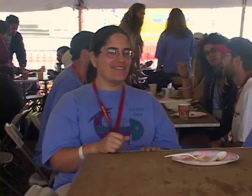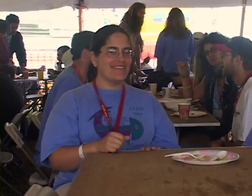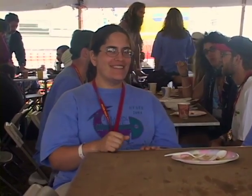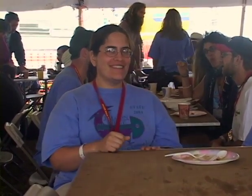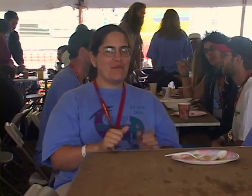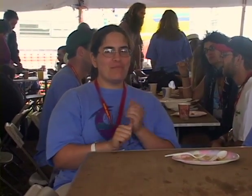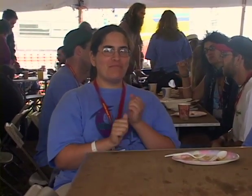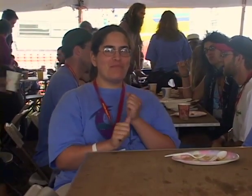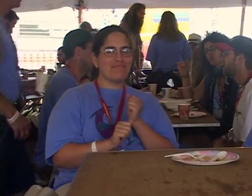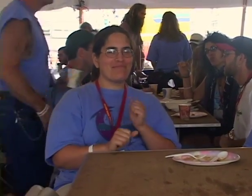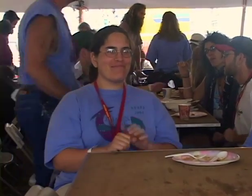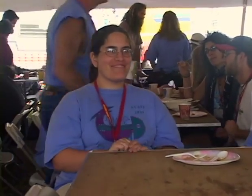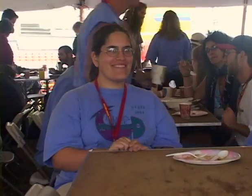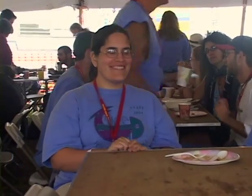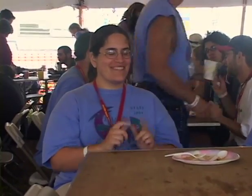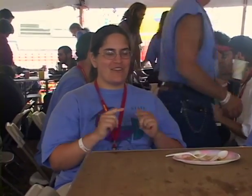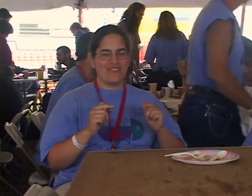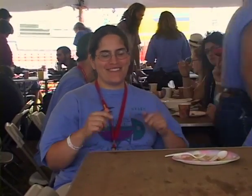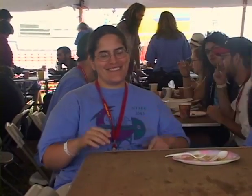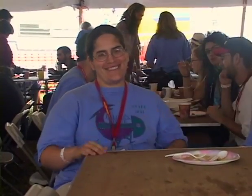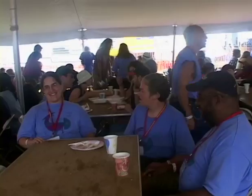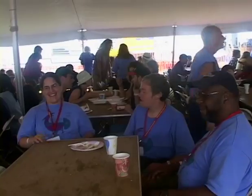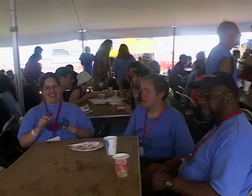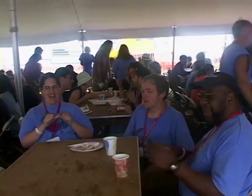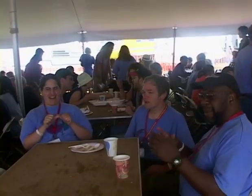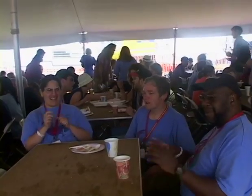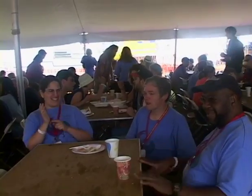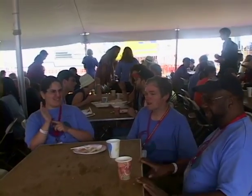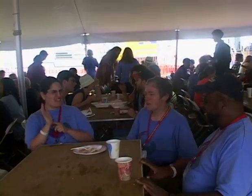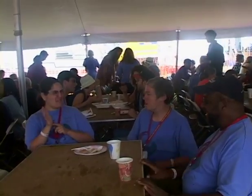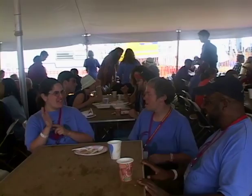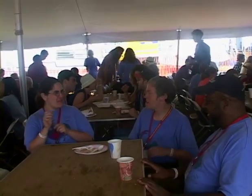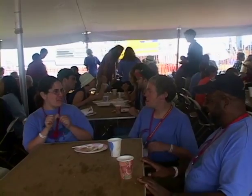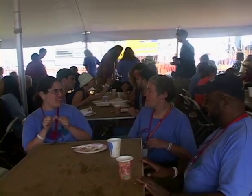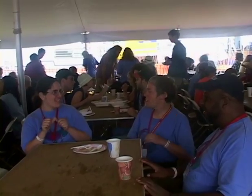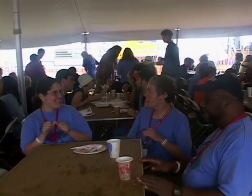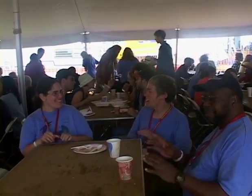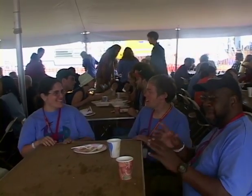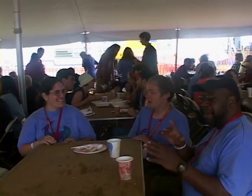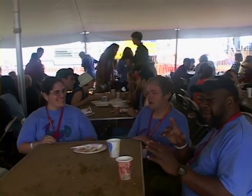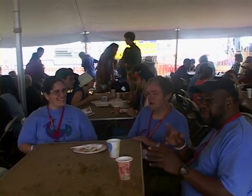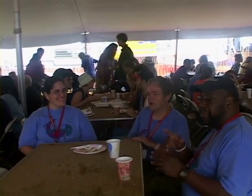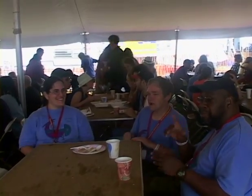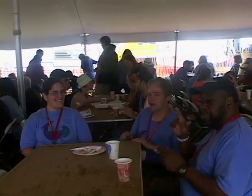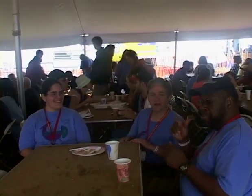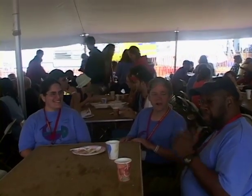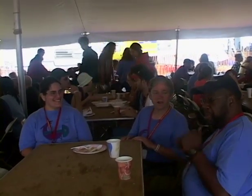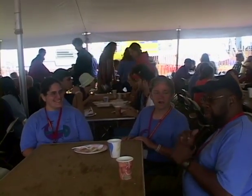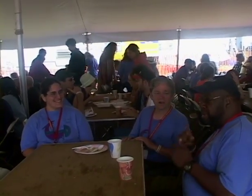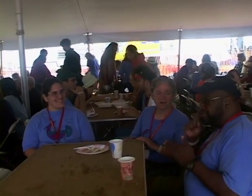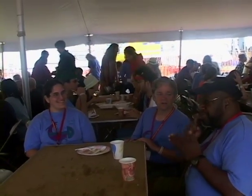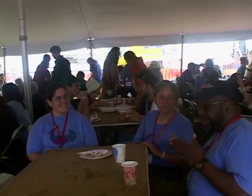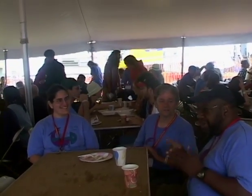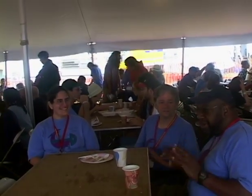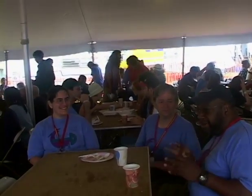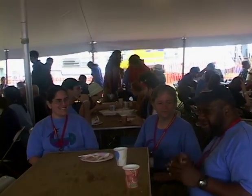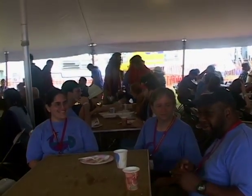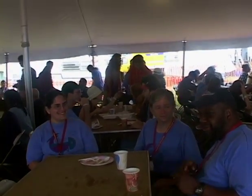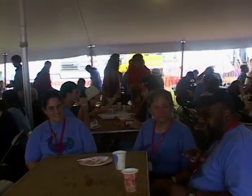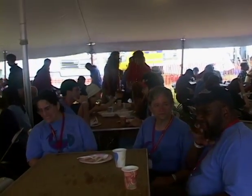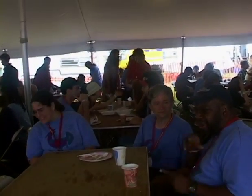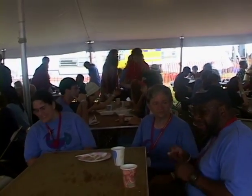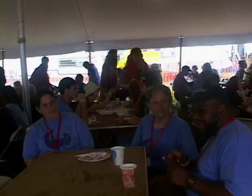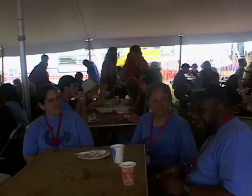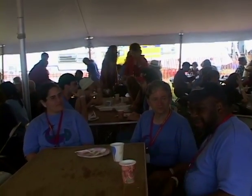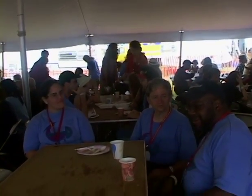He wanted to see how she would sign poop. And so he kept saying it over and over, so she would have to sign it over and over. And he went on for like 5 minutes and wouldn't stop. Performers